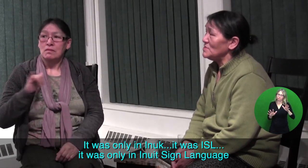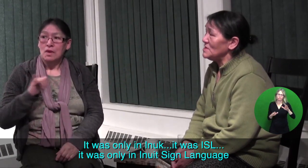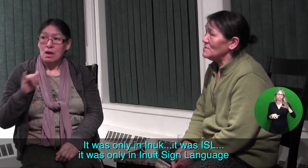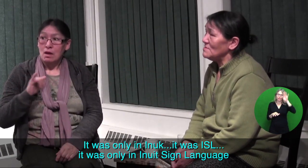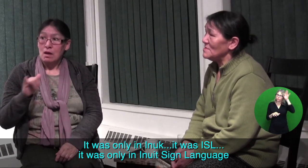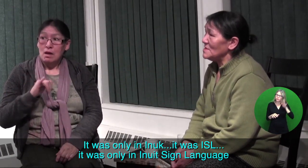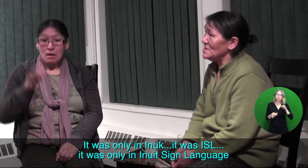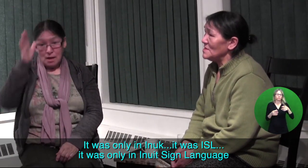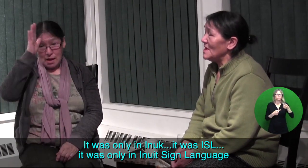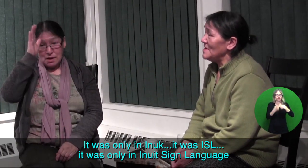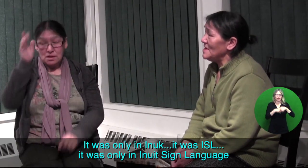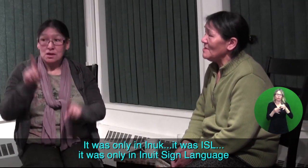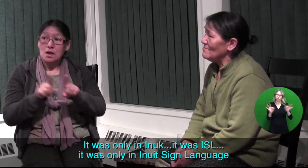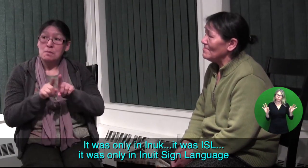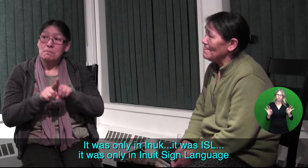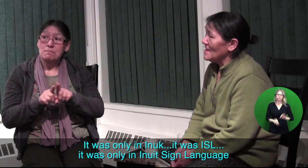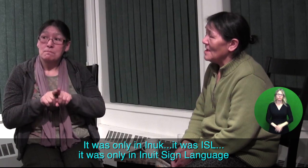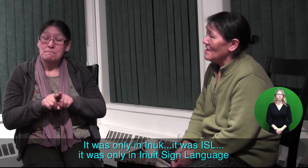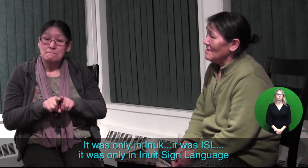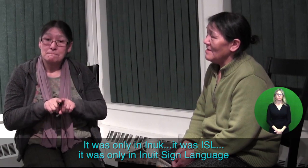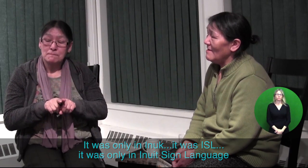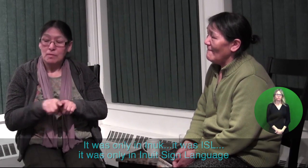ISL, Inuit teacher signing.